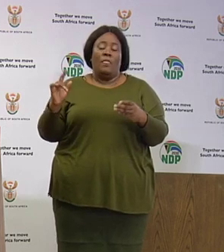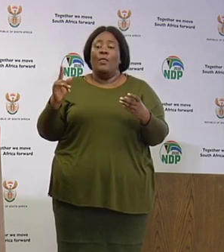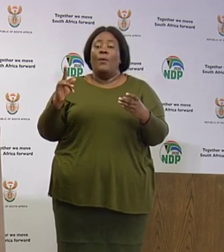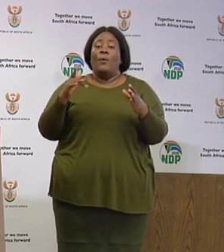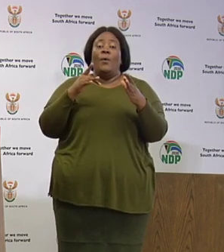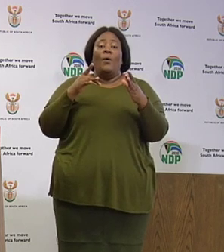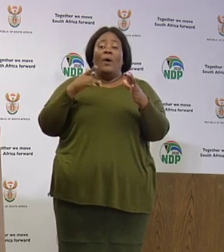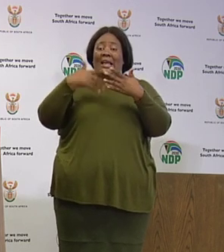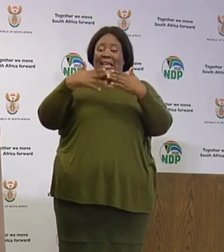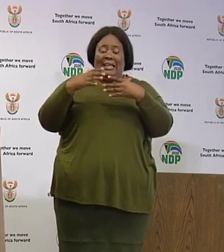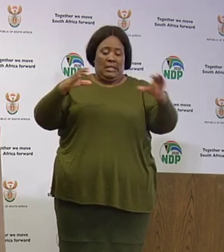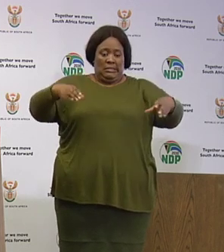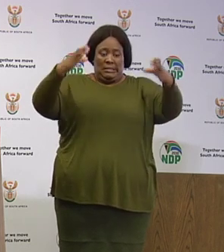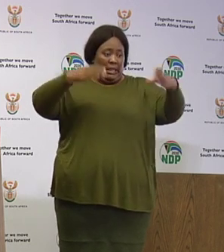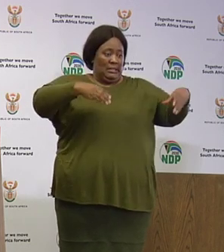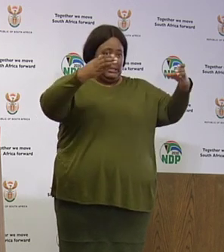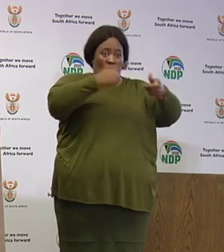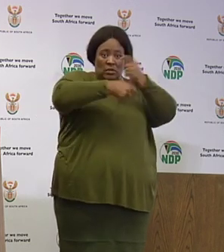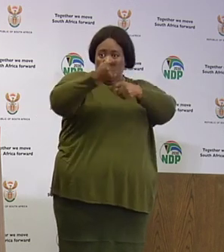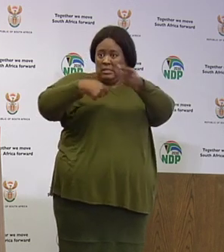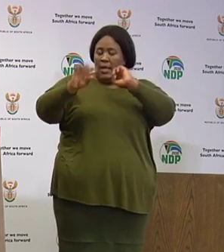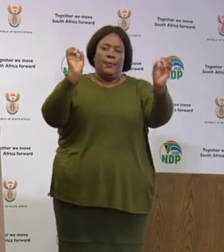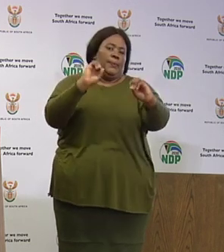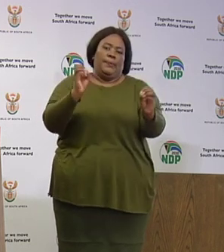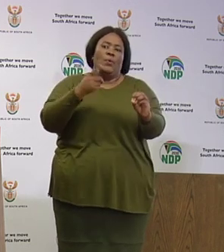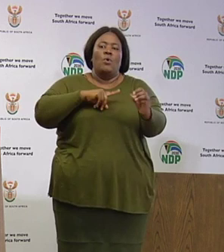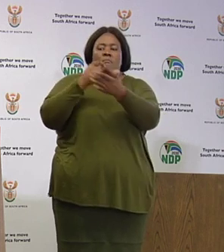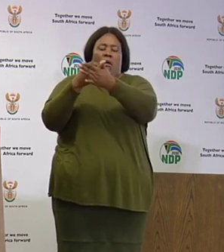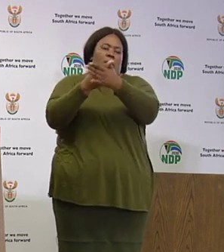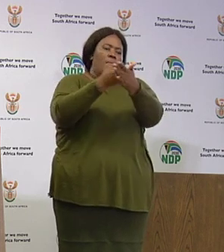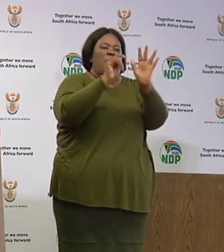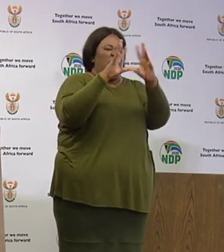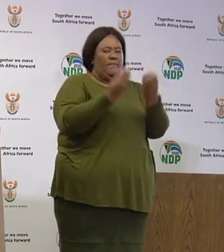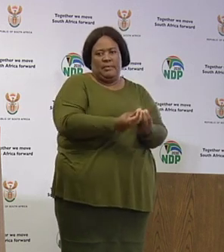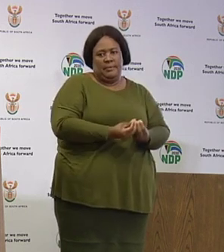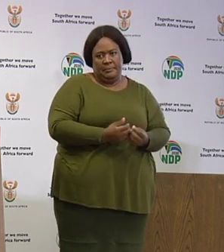tanks for sale. We've bought out all of them, and they're now in our